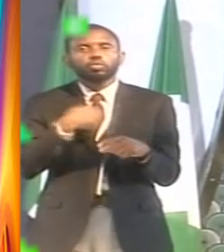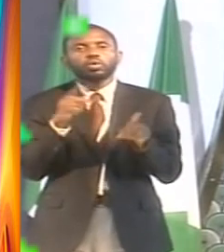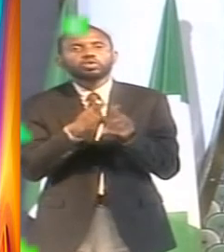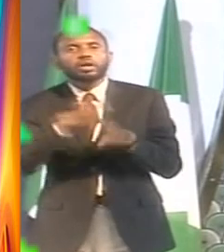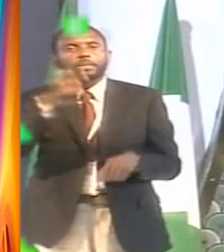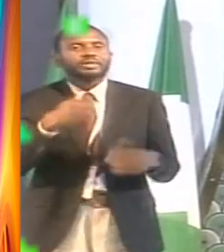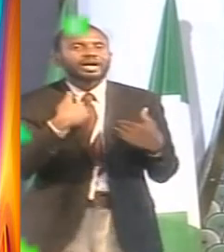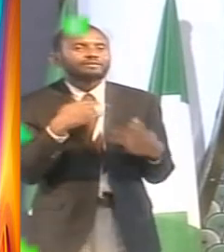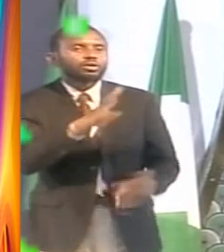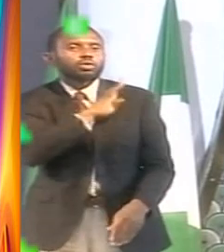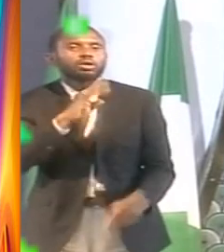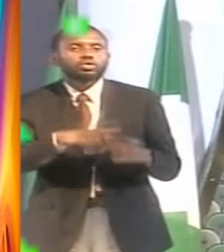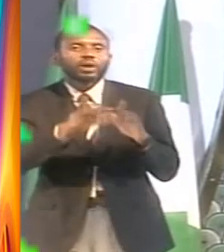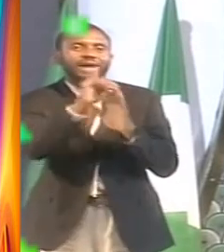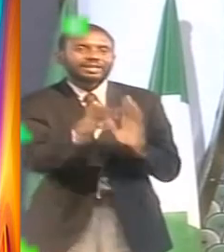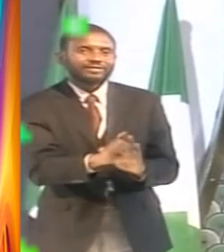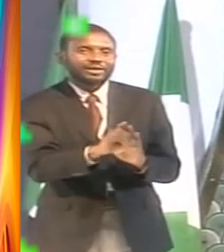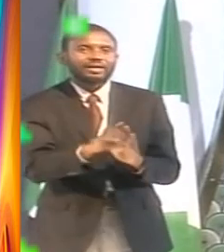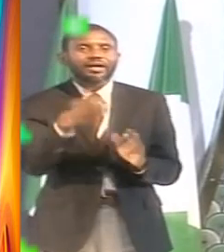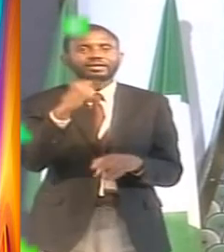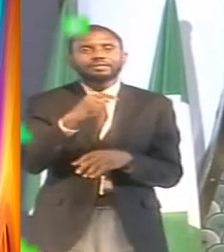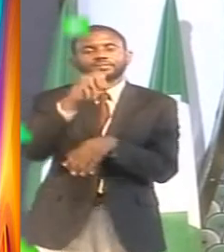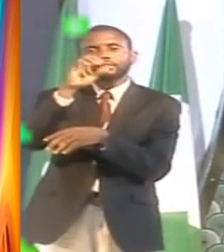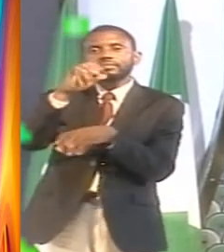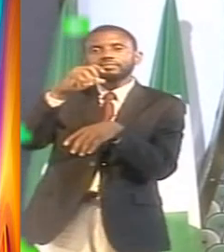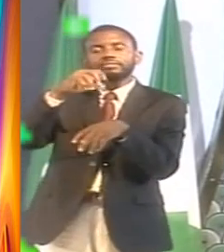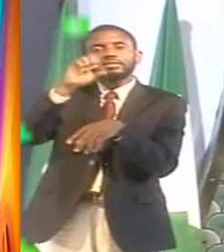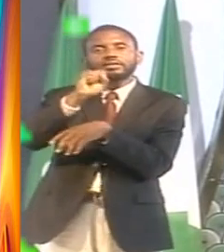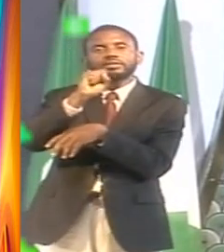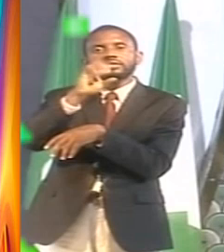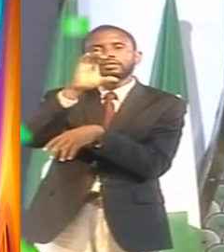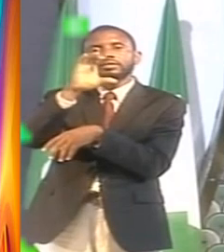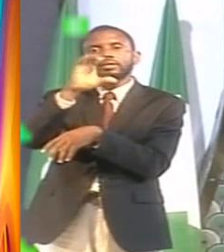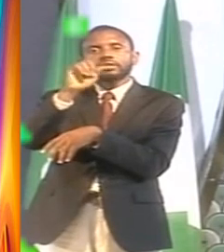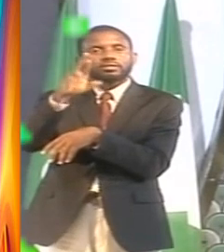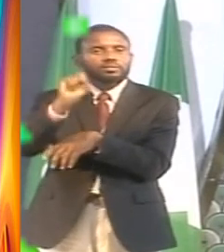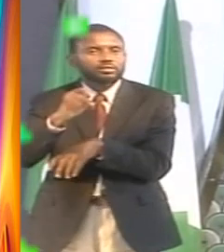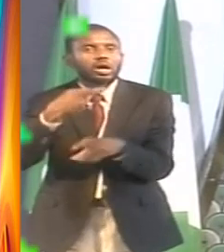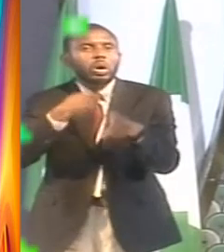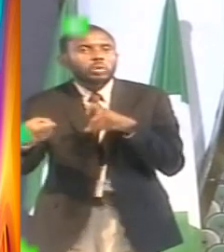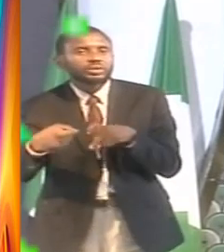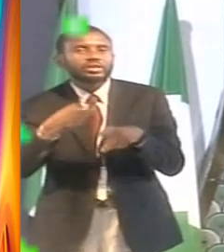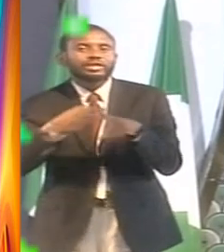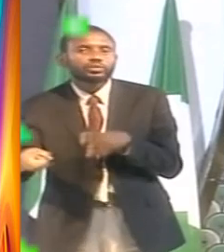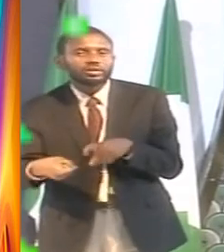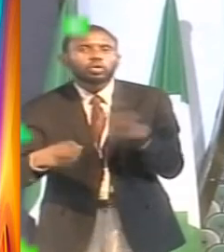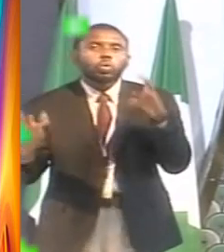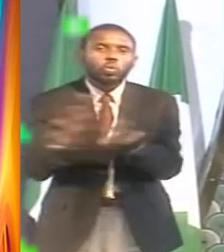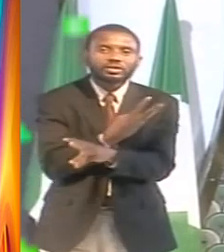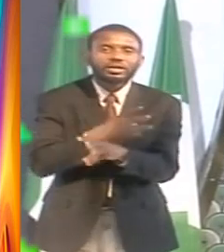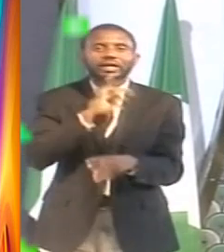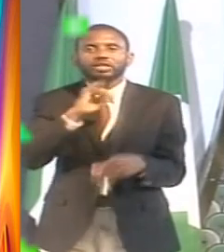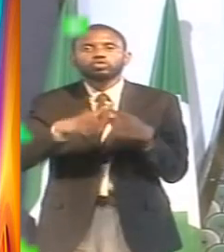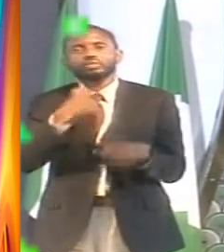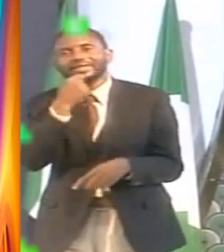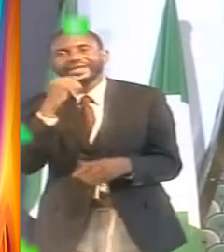the courage to identify the scars, the wounds, the injuries. The worst thing that can happen to us is to pretend that everything